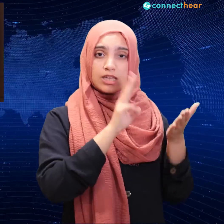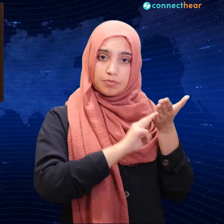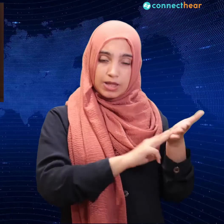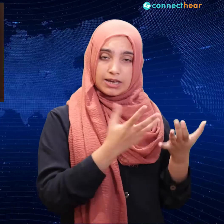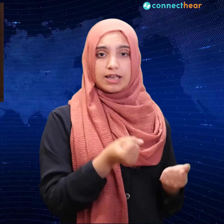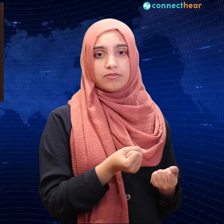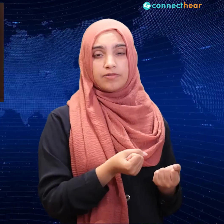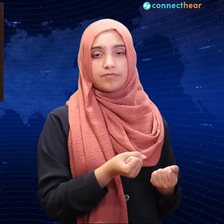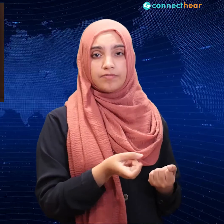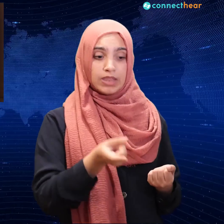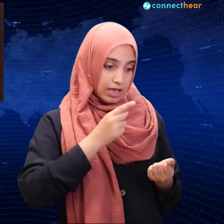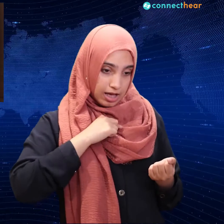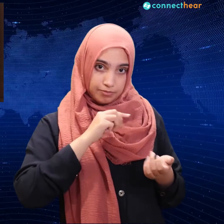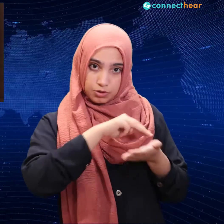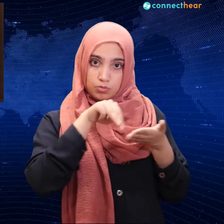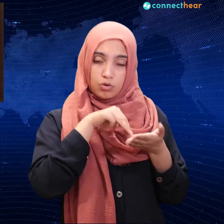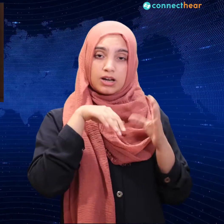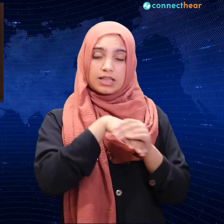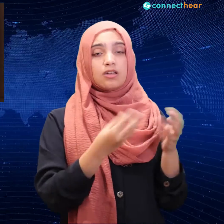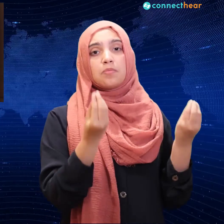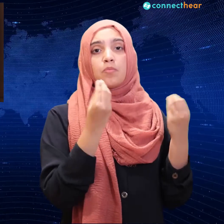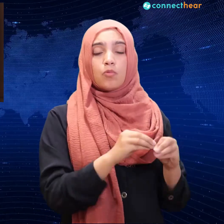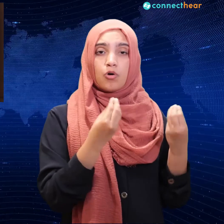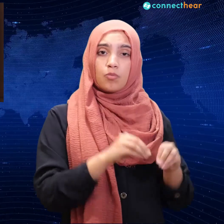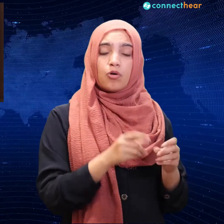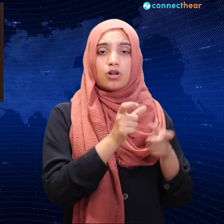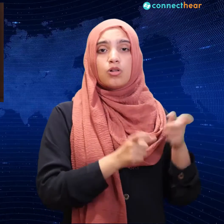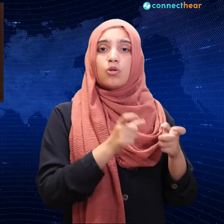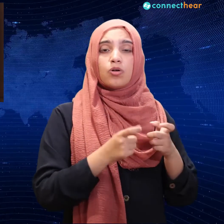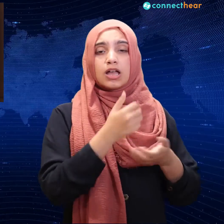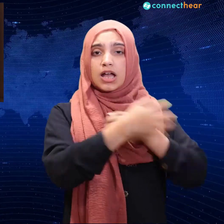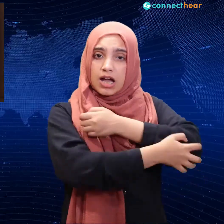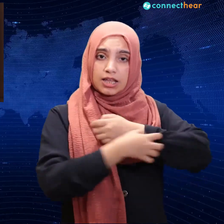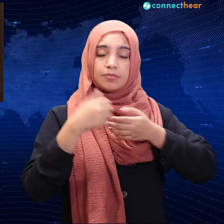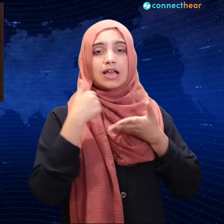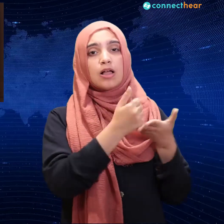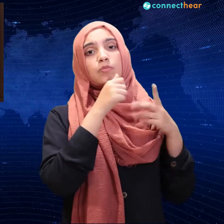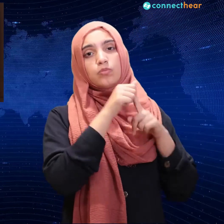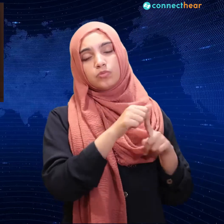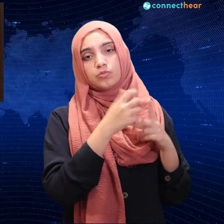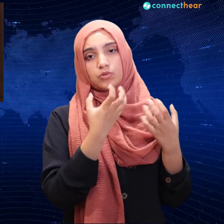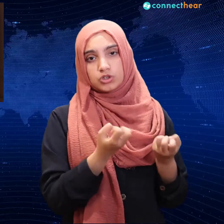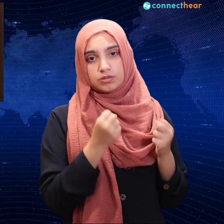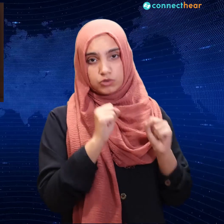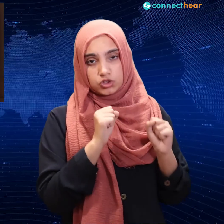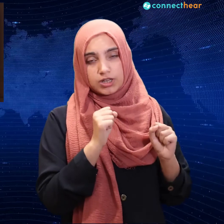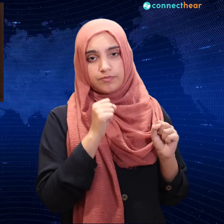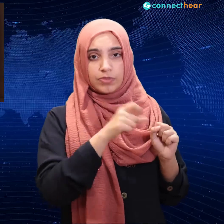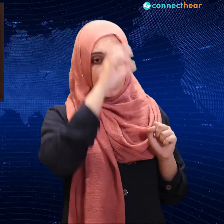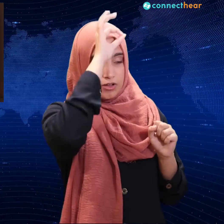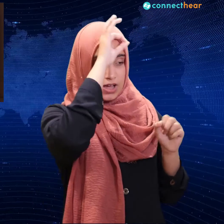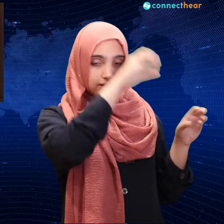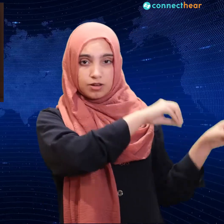country cannot afford more refugees. We have come out of a very difficult economic situation. We cannot take more